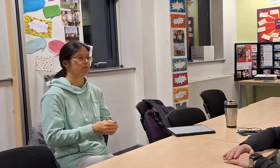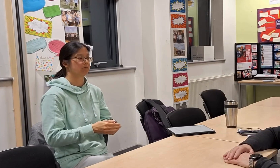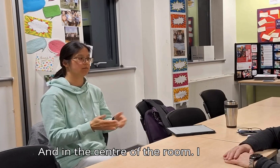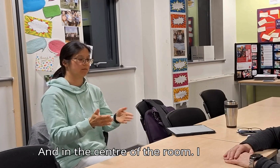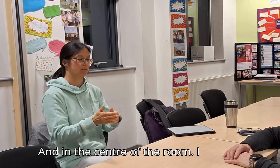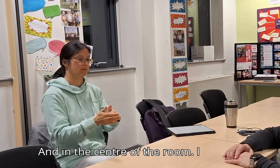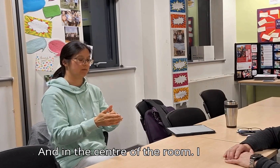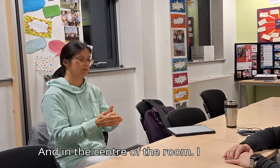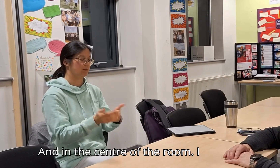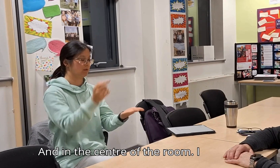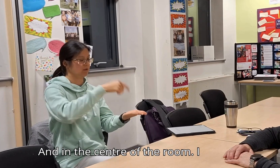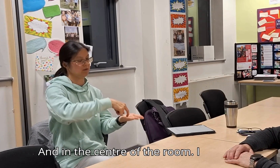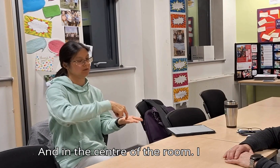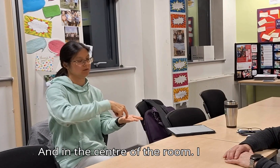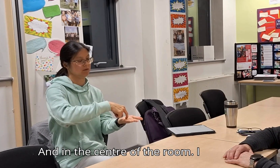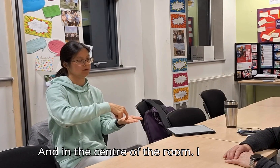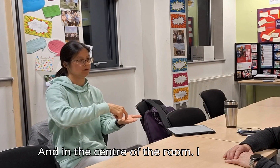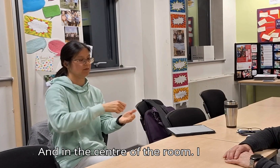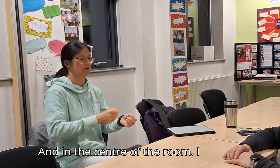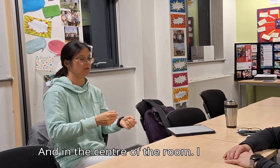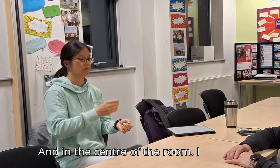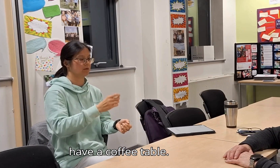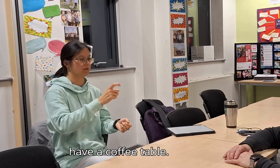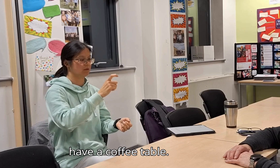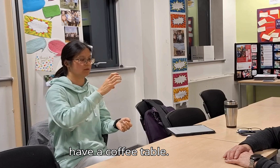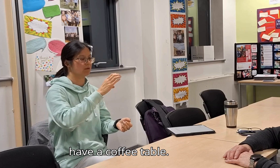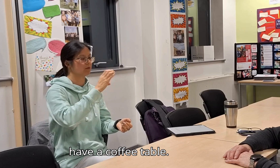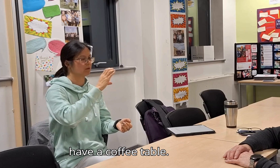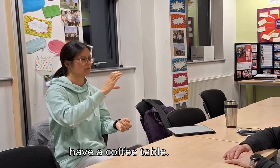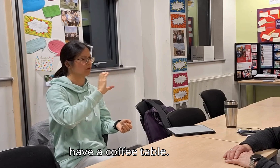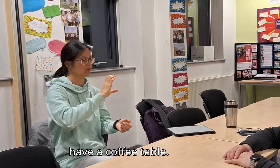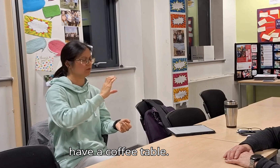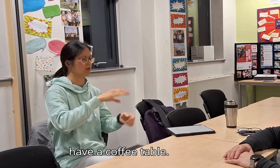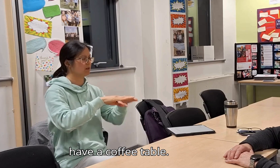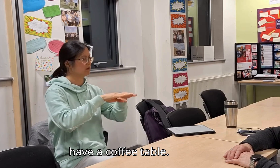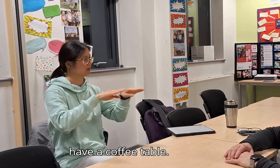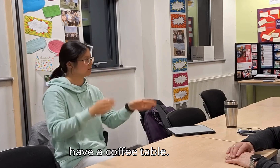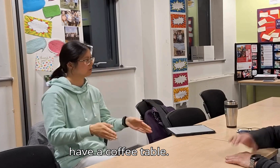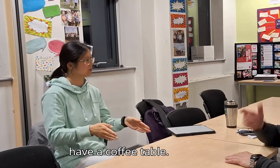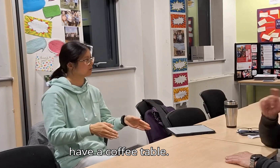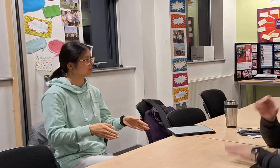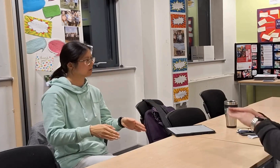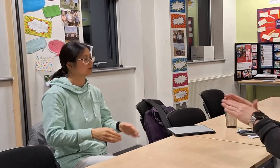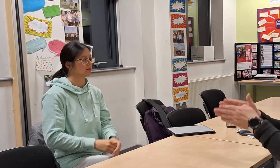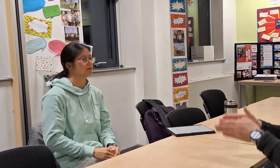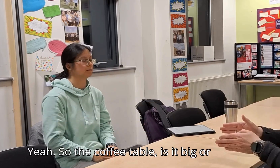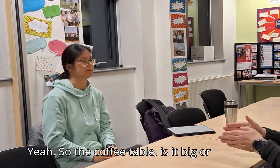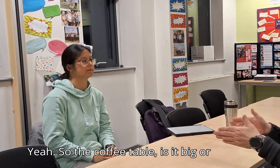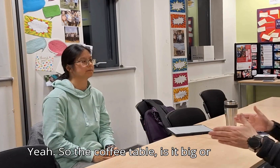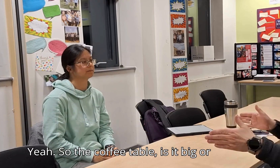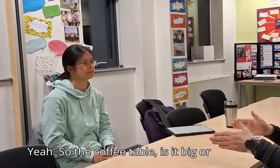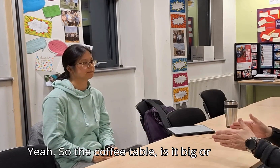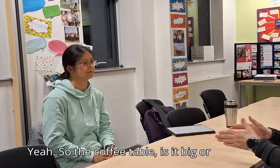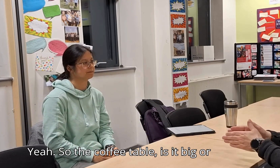And in the center of the room, I have a coffee table. He asks, oh, the coffee table, is